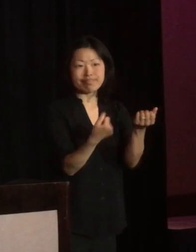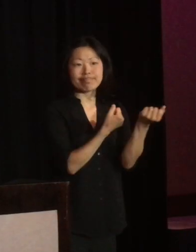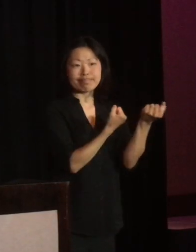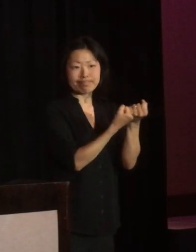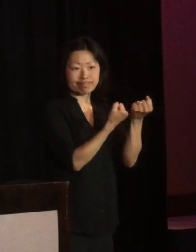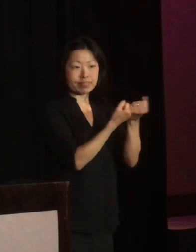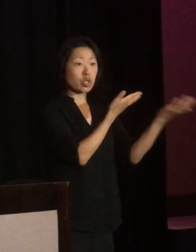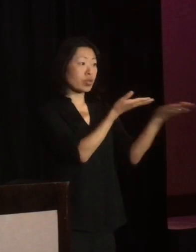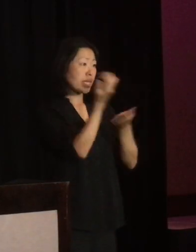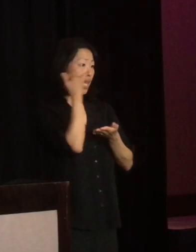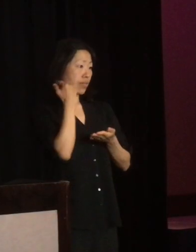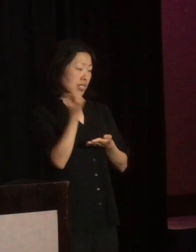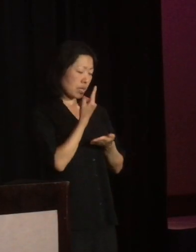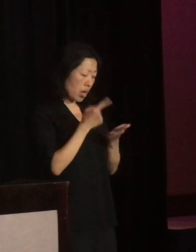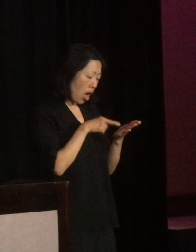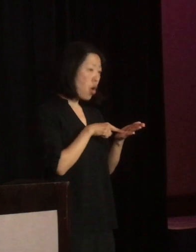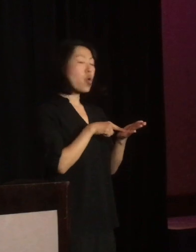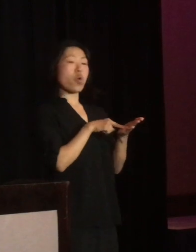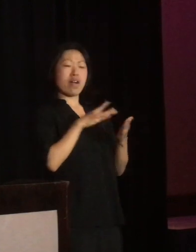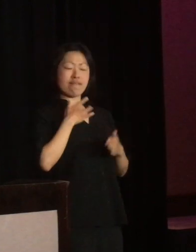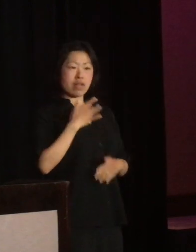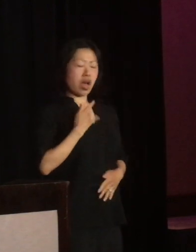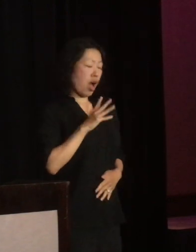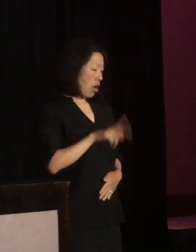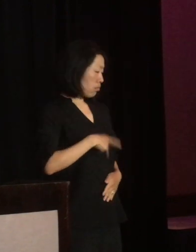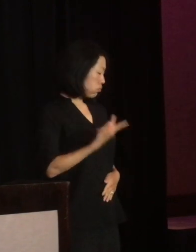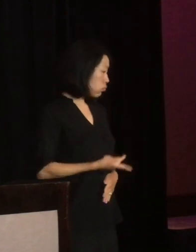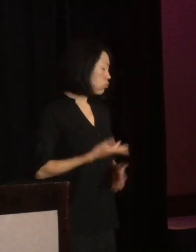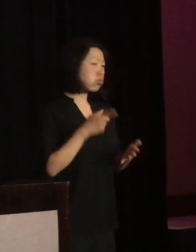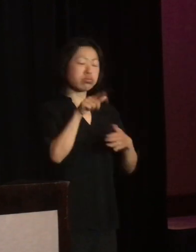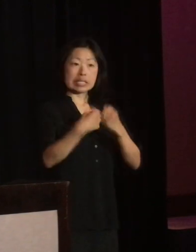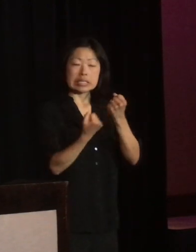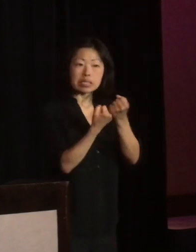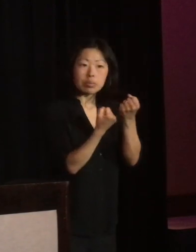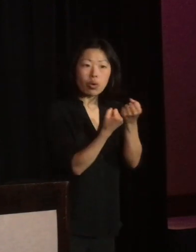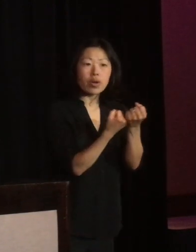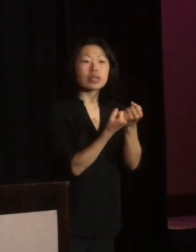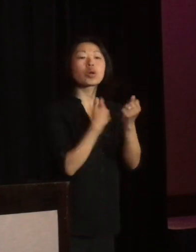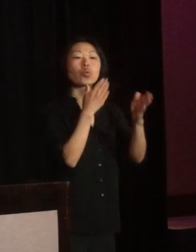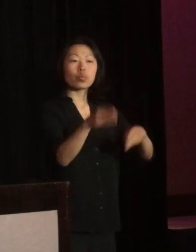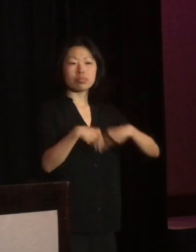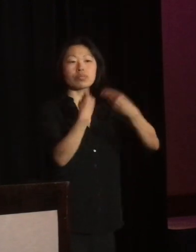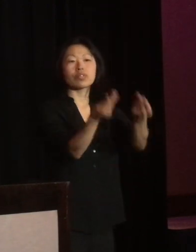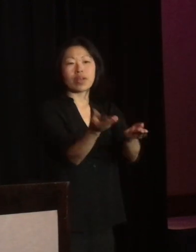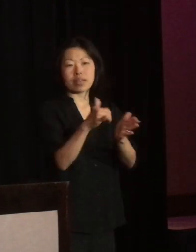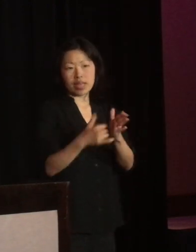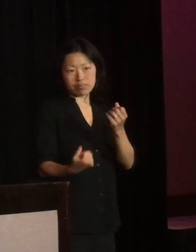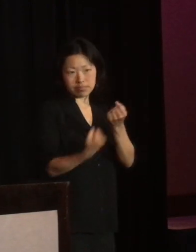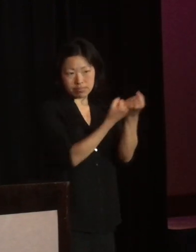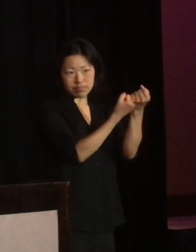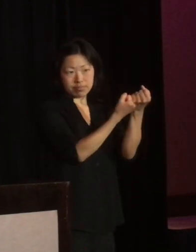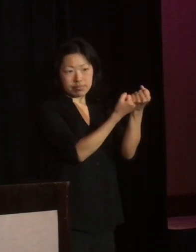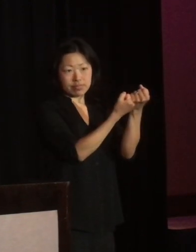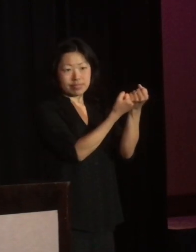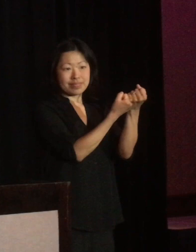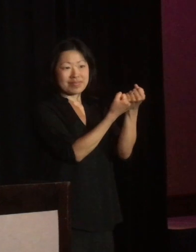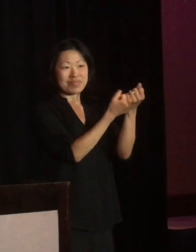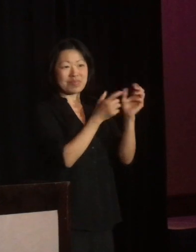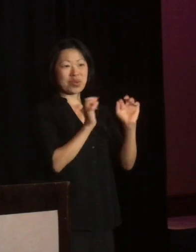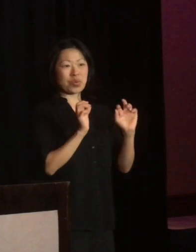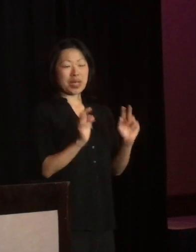some upset or needed immediate support. So a couple of things about